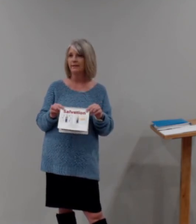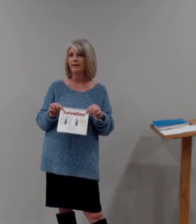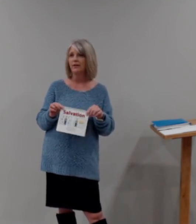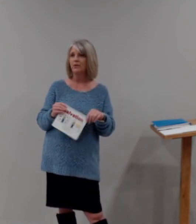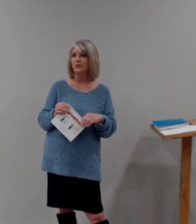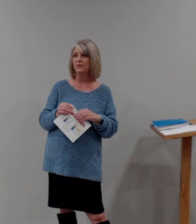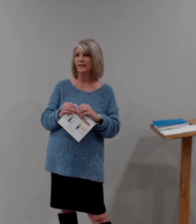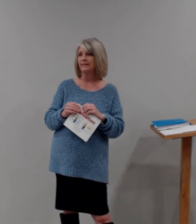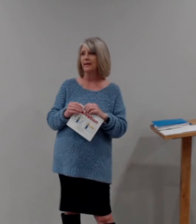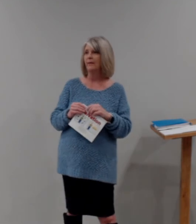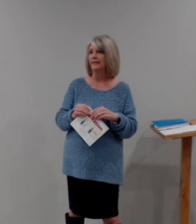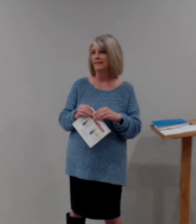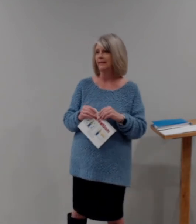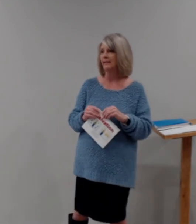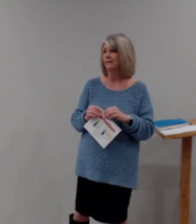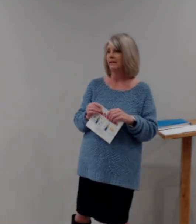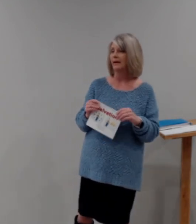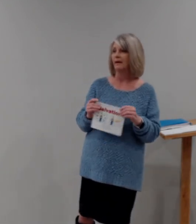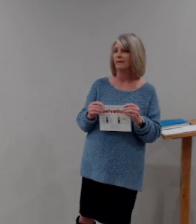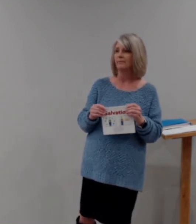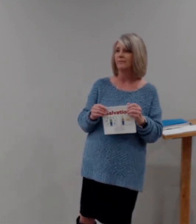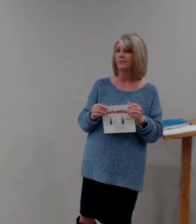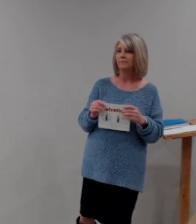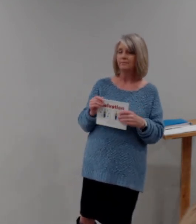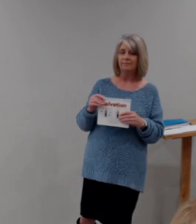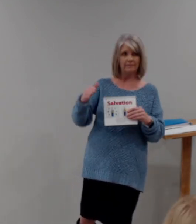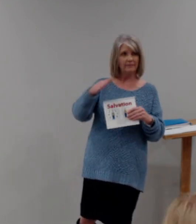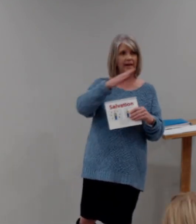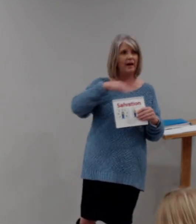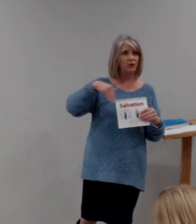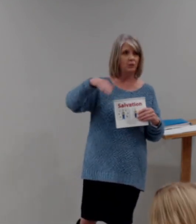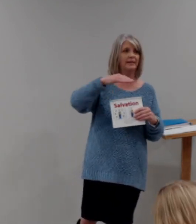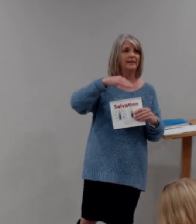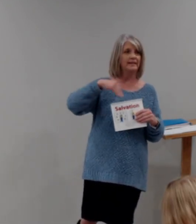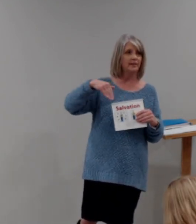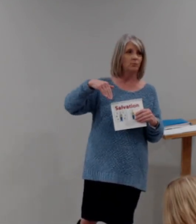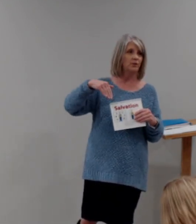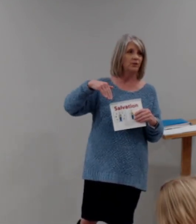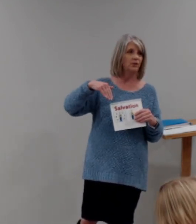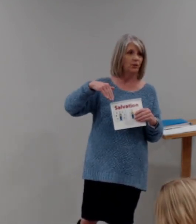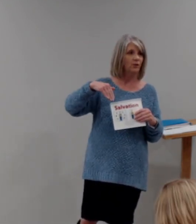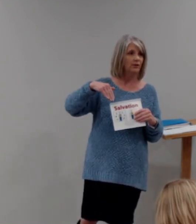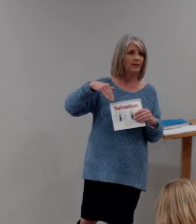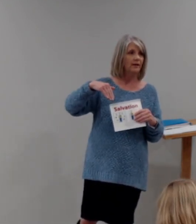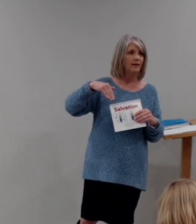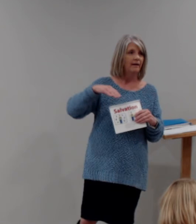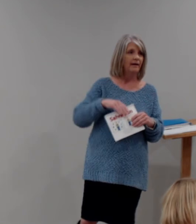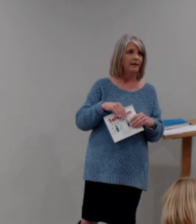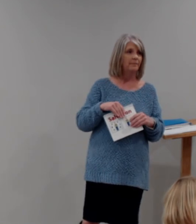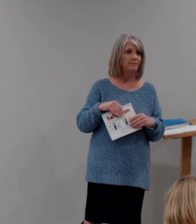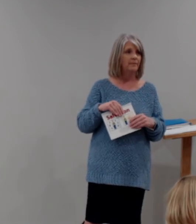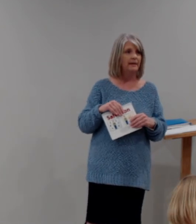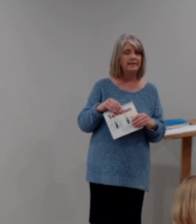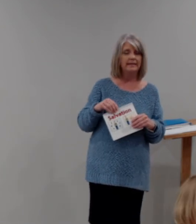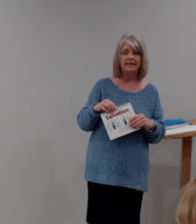you would just get some idea of how you would lead someone to the Lord. It is